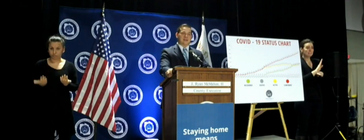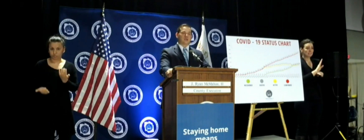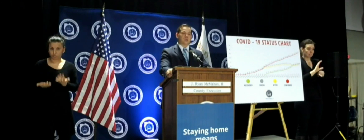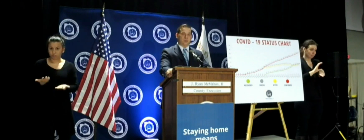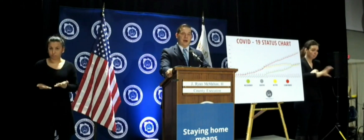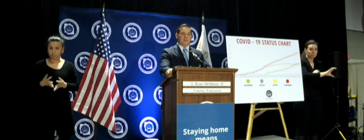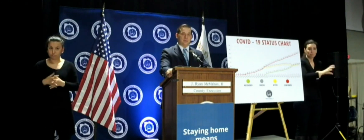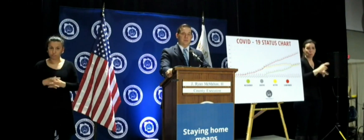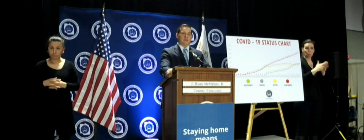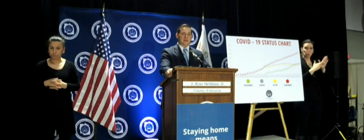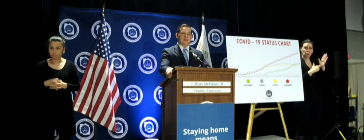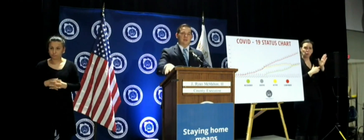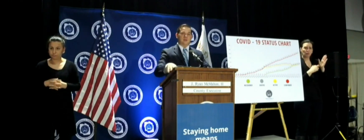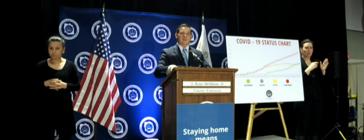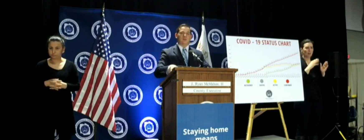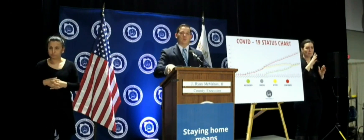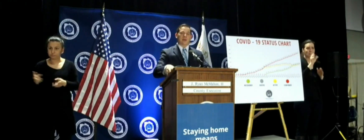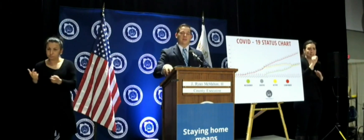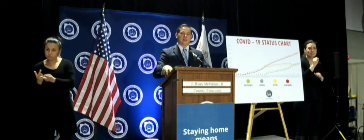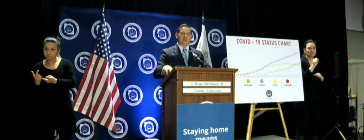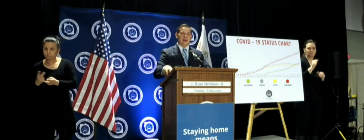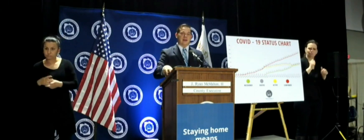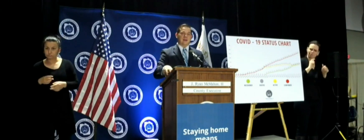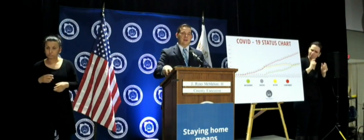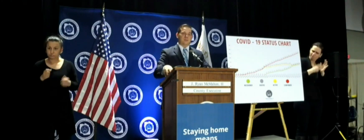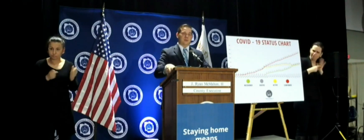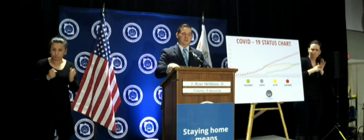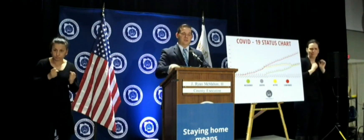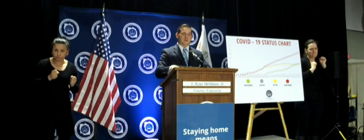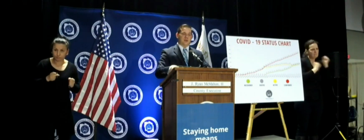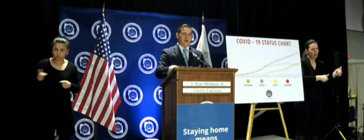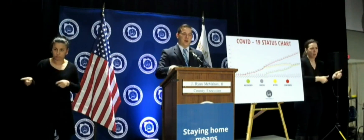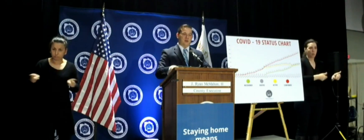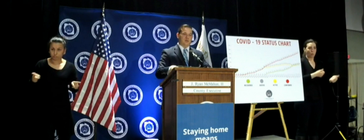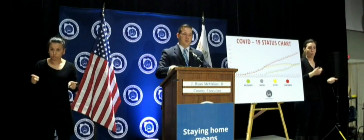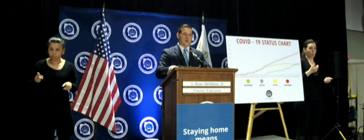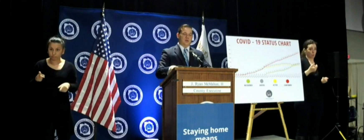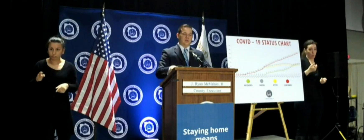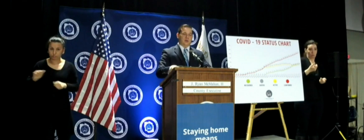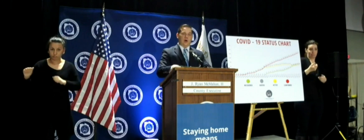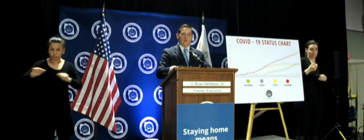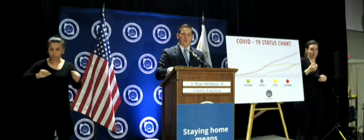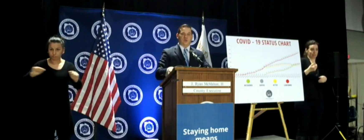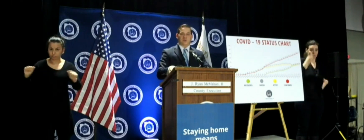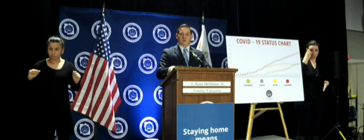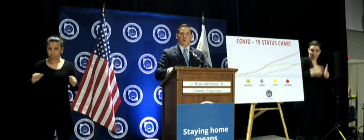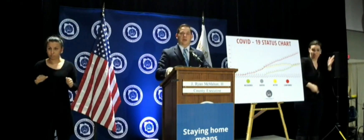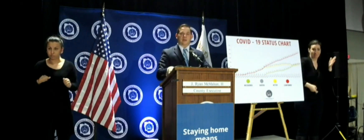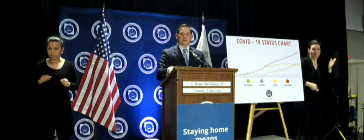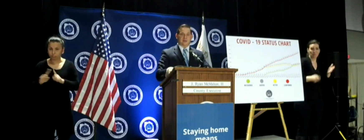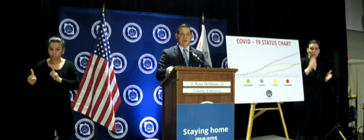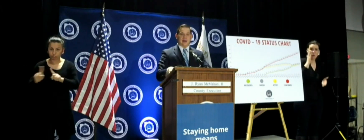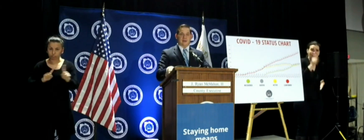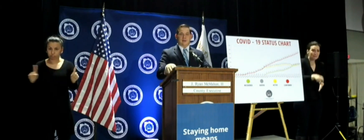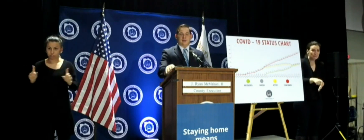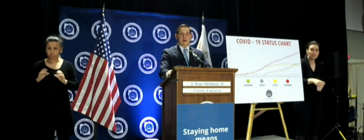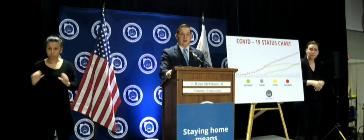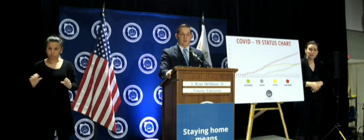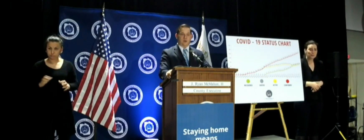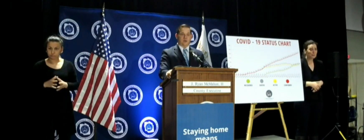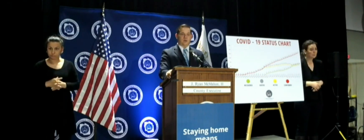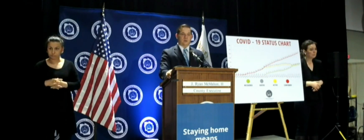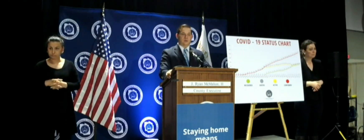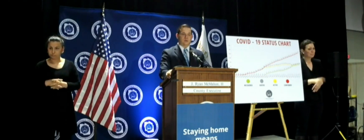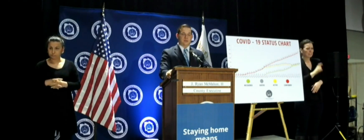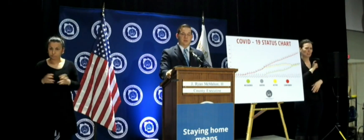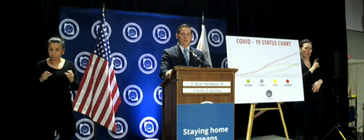of a central problem. They need to self-regulate that, because it's very hard for law enforcement to regulate that